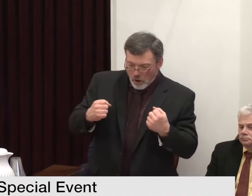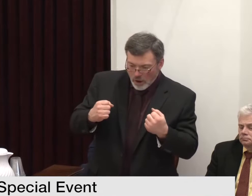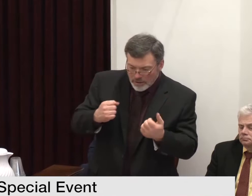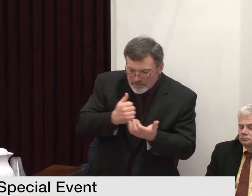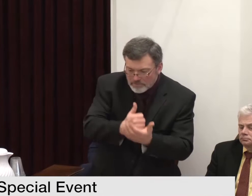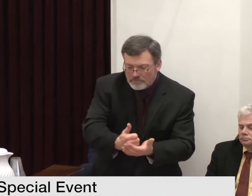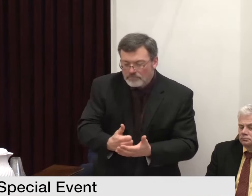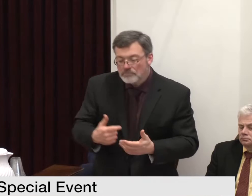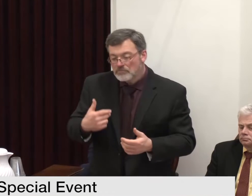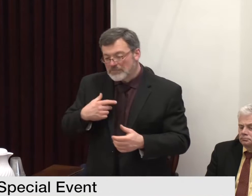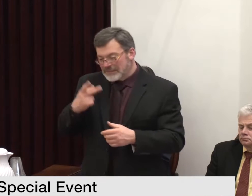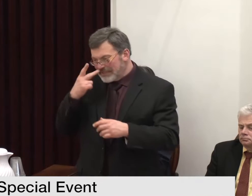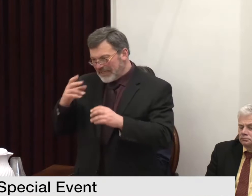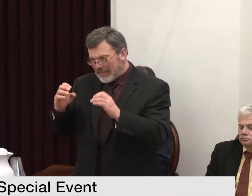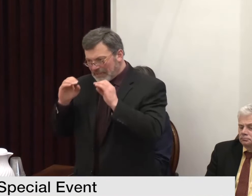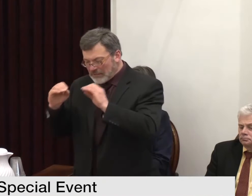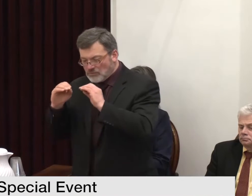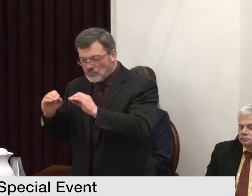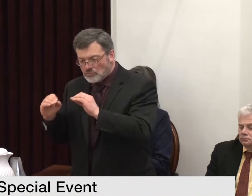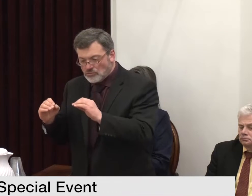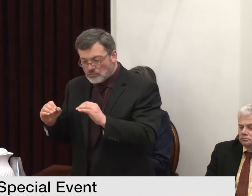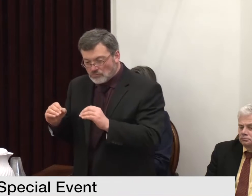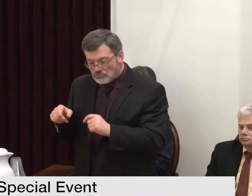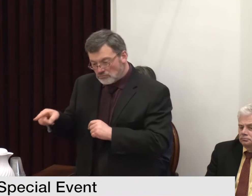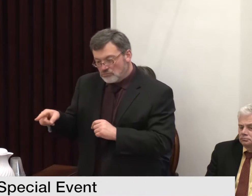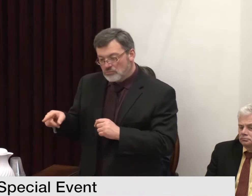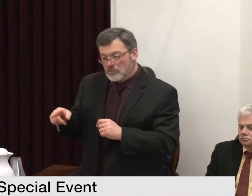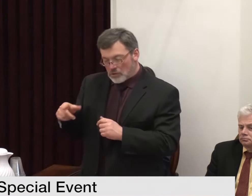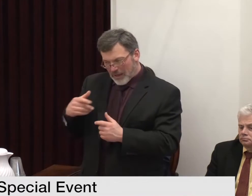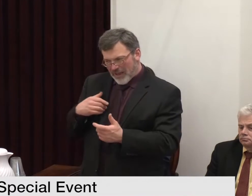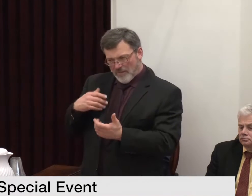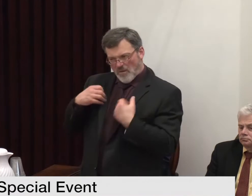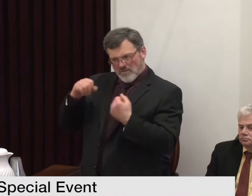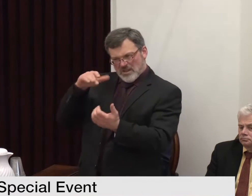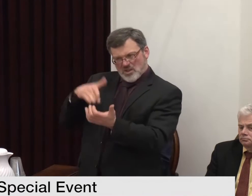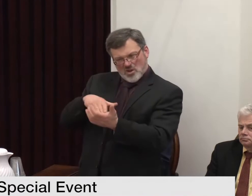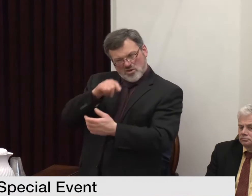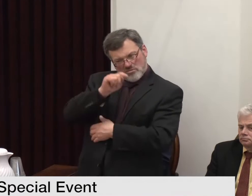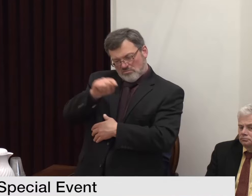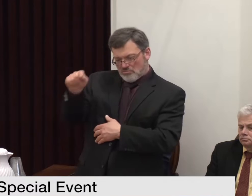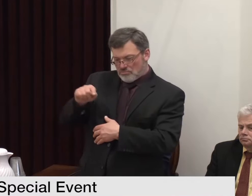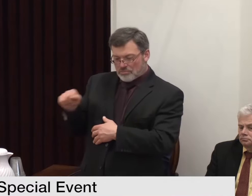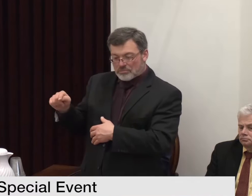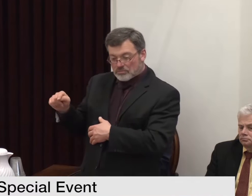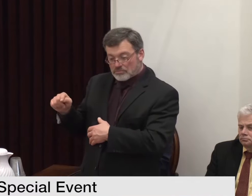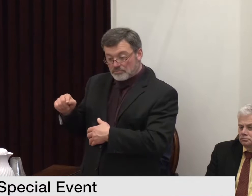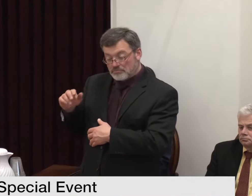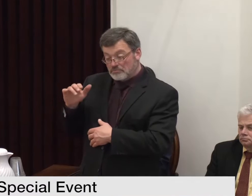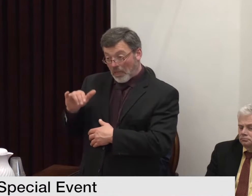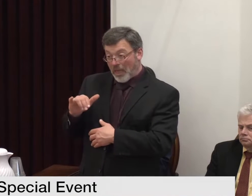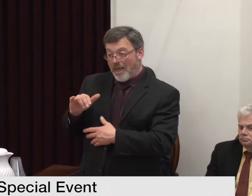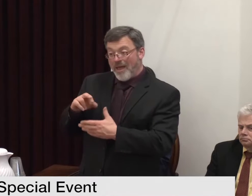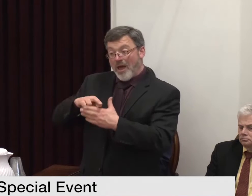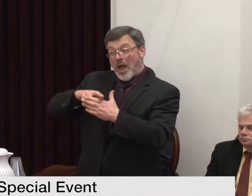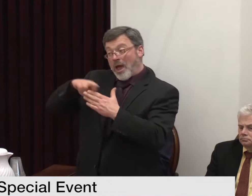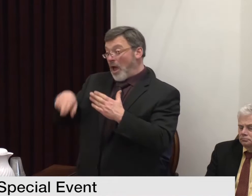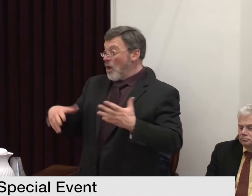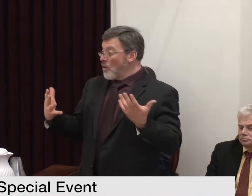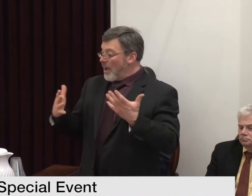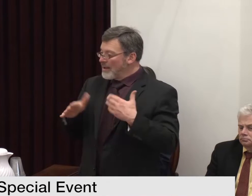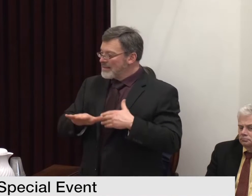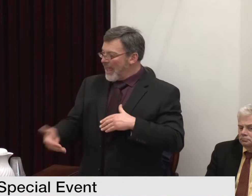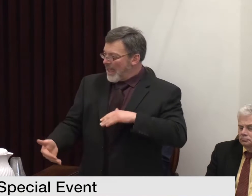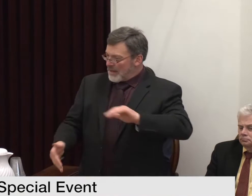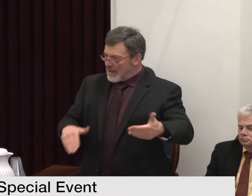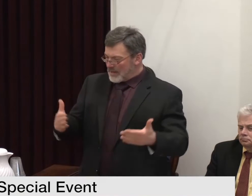facilities. And to reduce overdose deaths, we significantly expanded Narcan